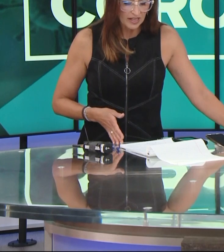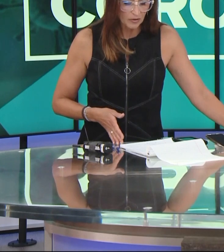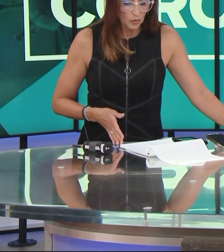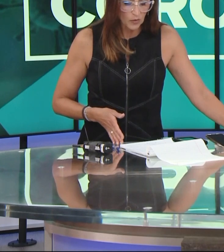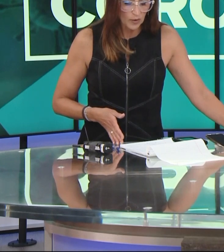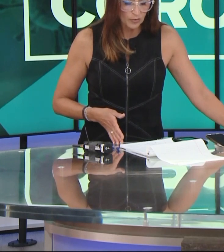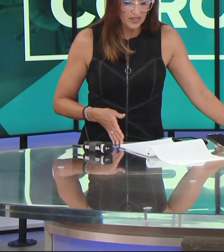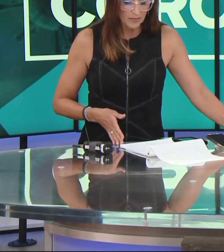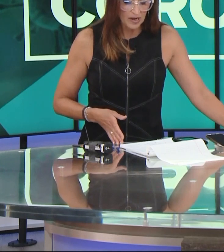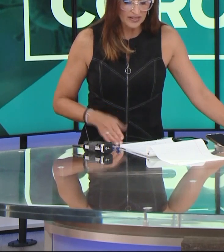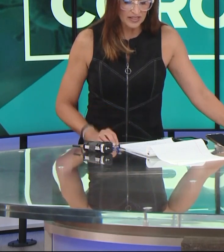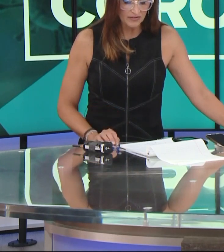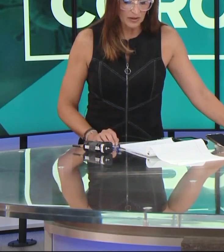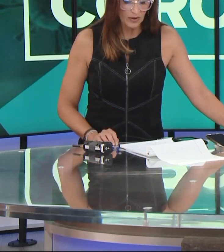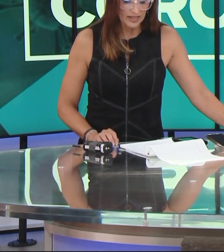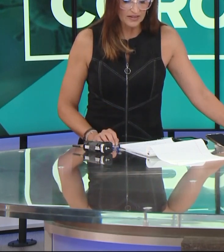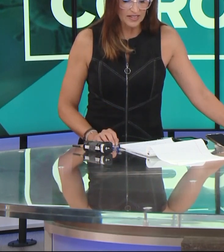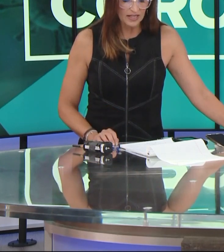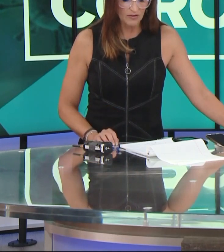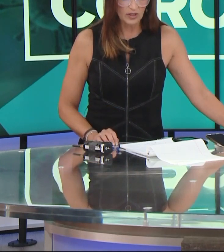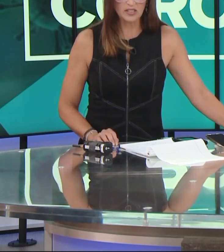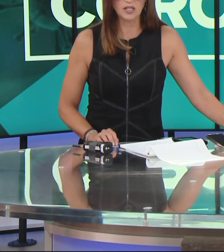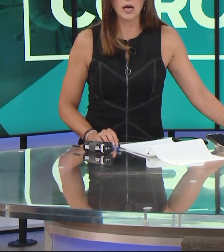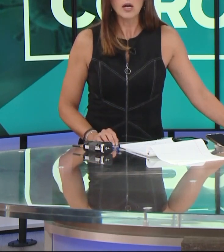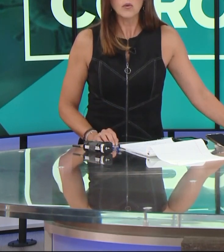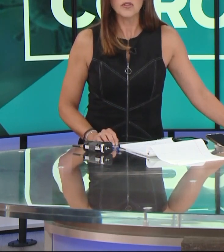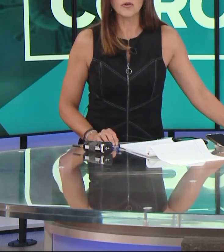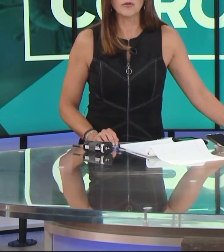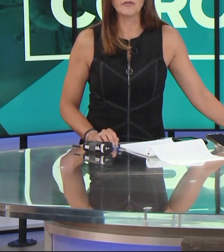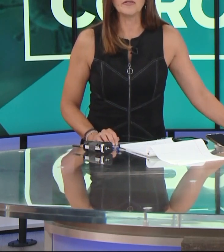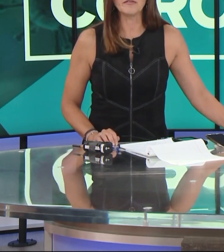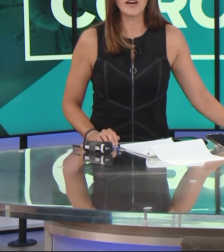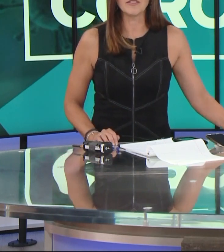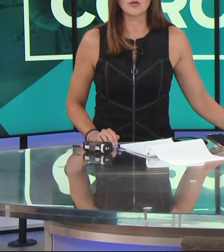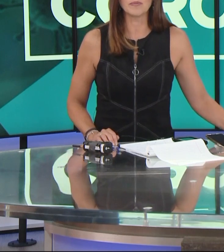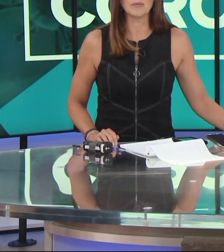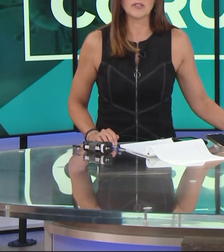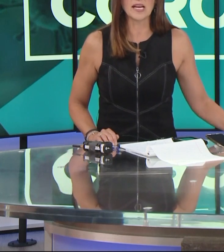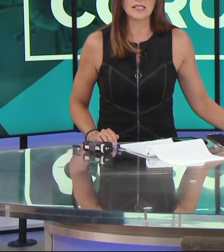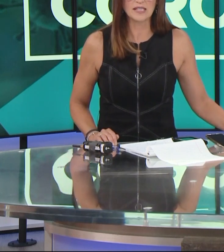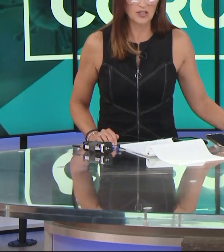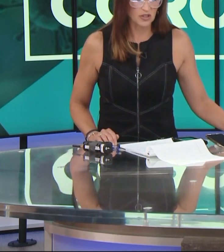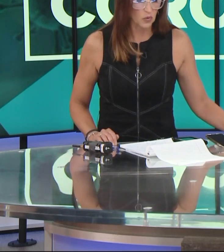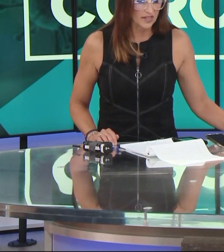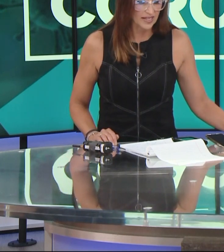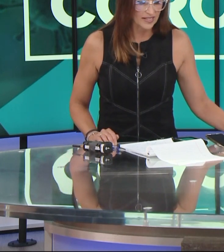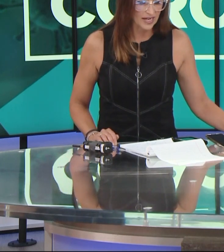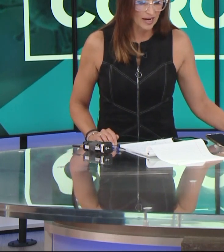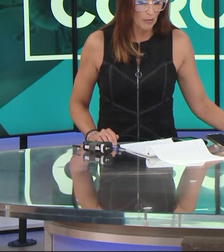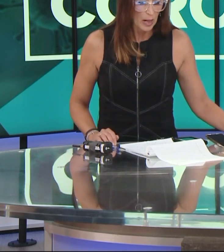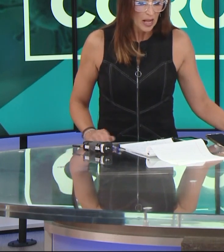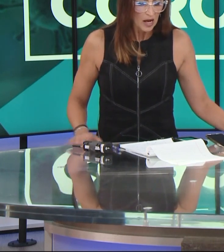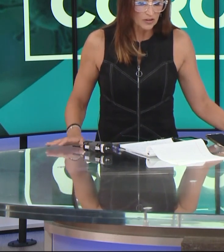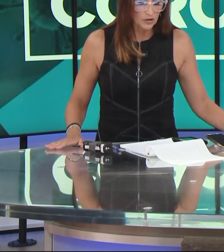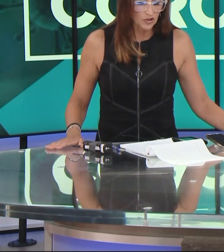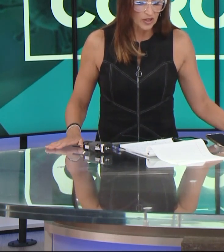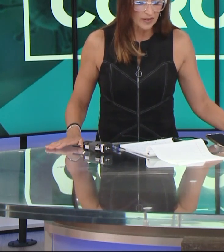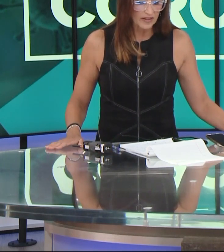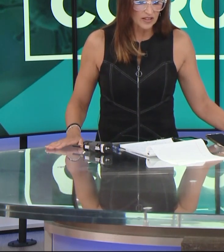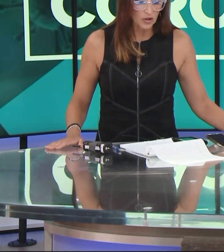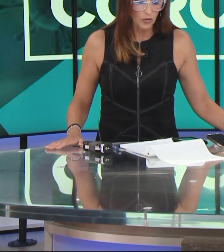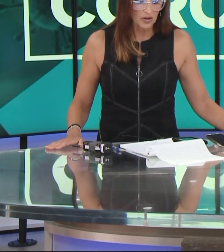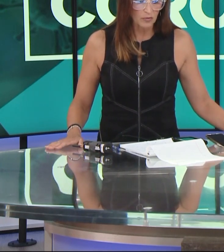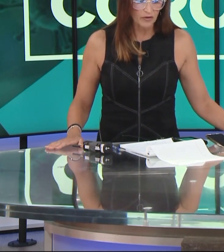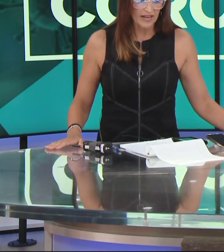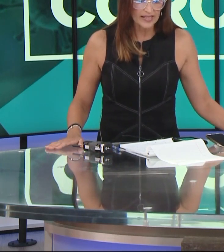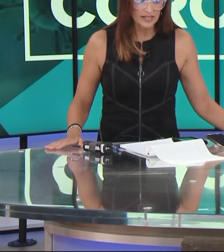have a 7.1% positivity rate in the state of Arkansas with over 5,500 people tested in just one day's time. Also sharing